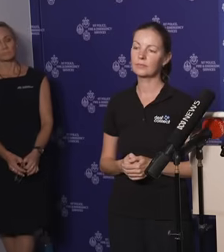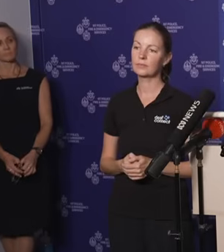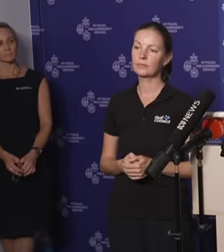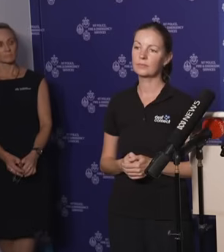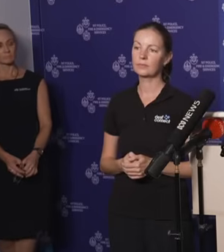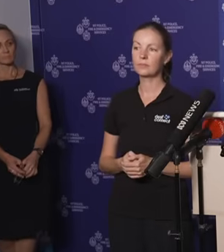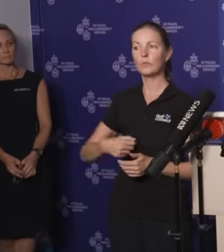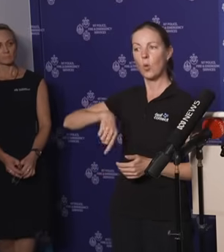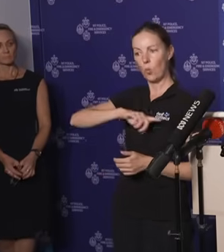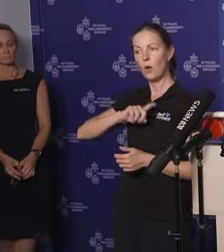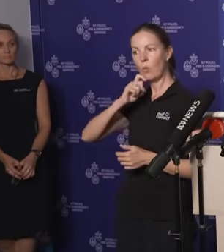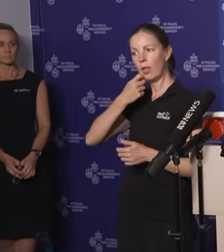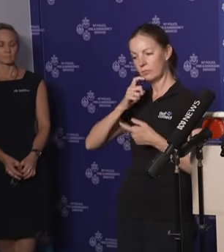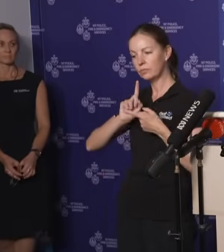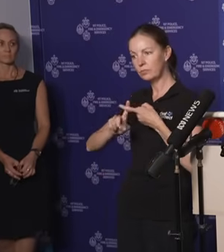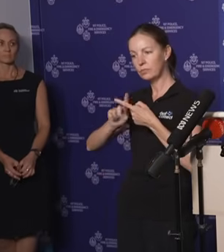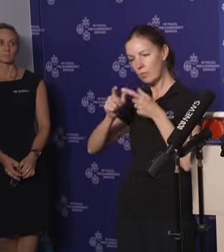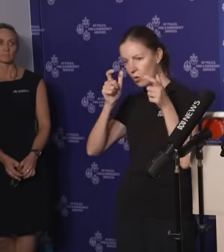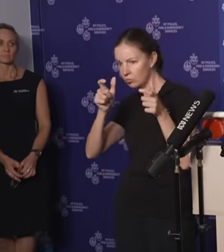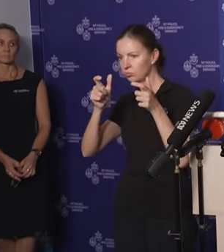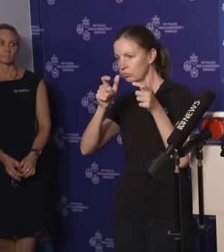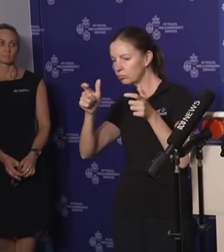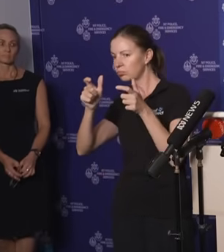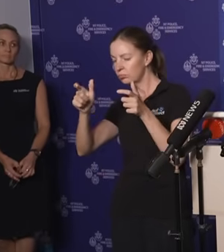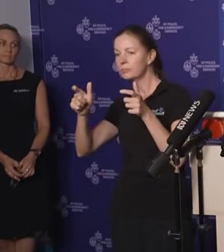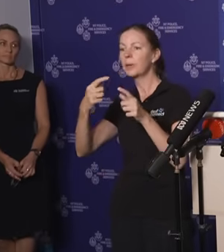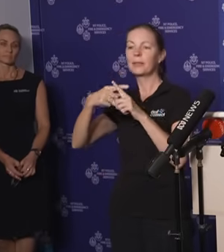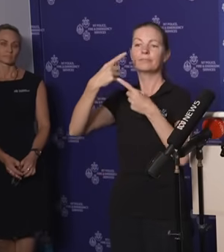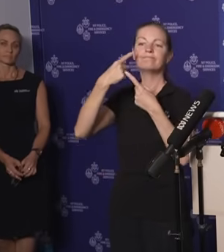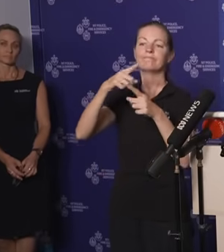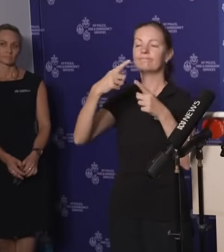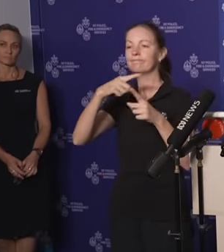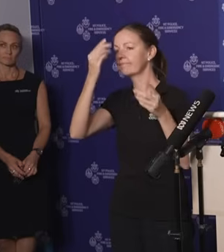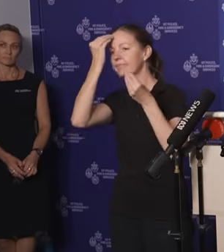We will continue to monitor and keep people updated.